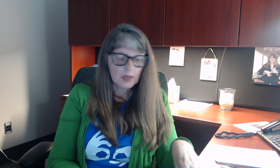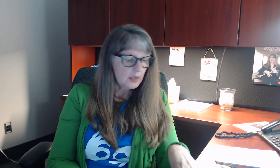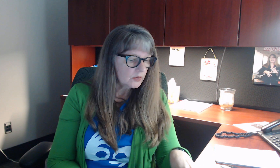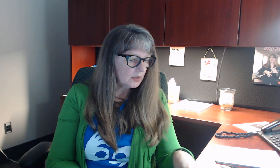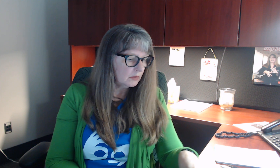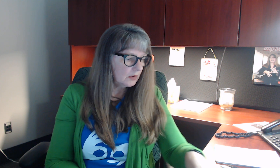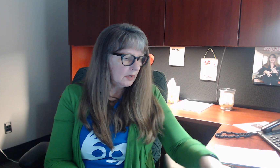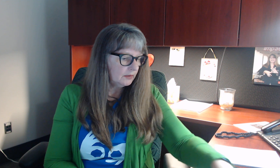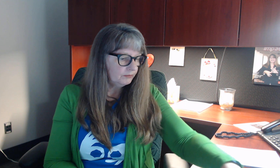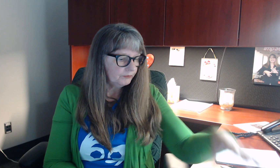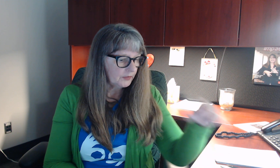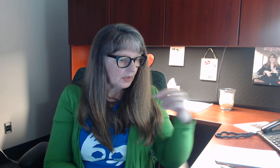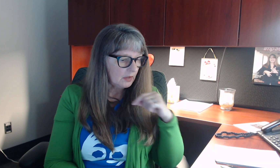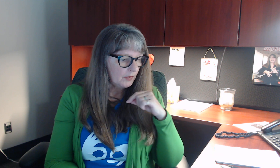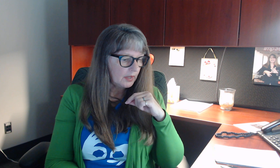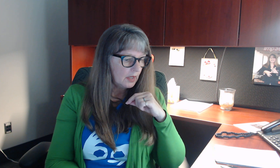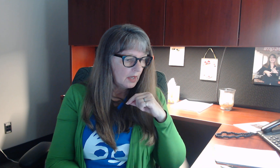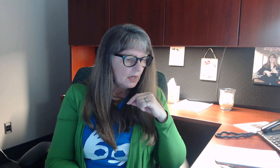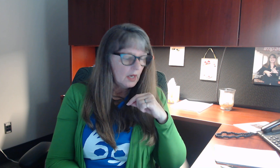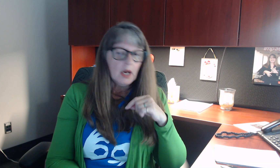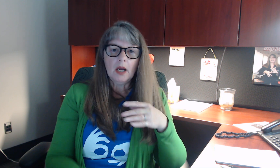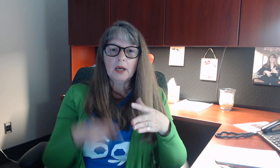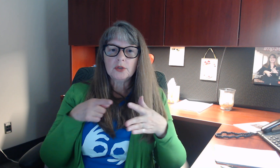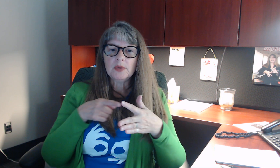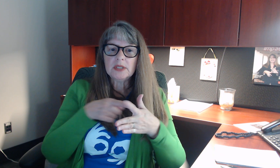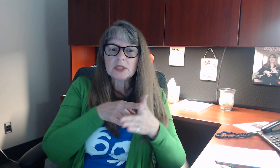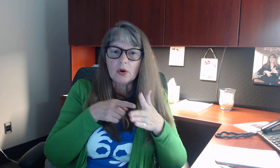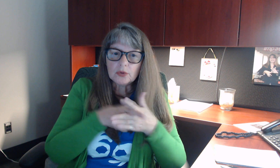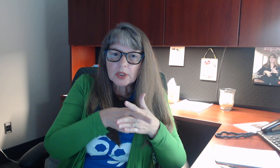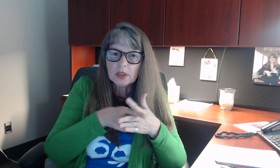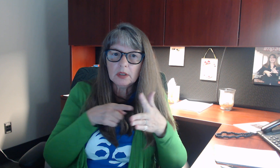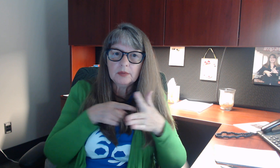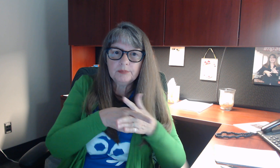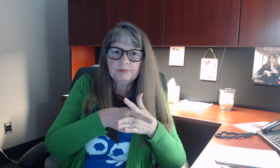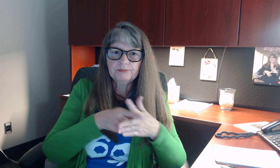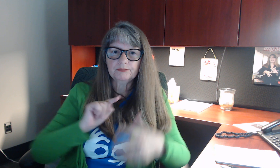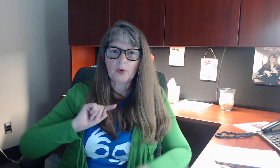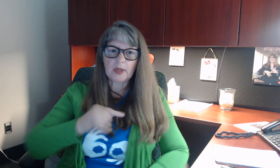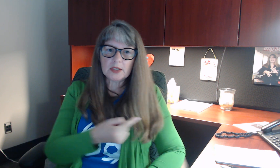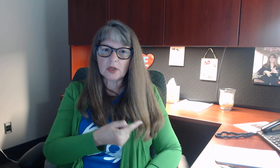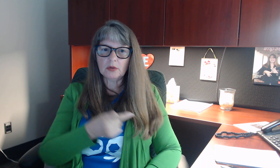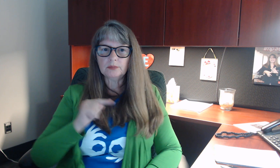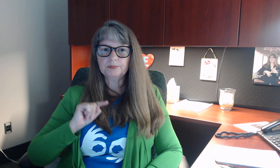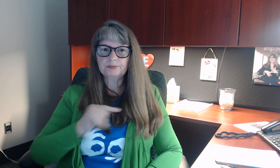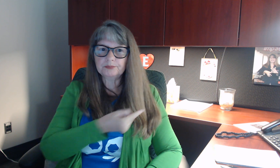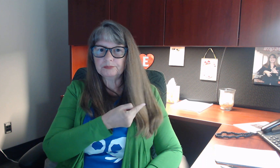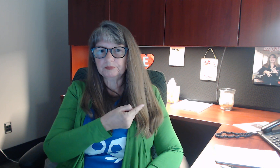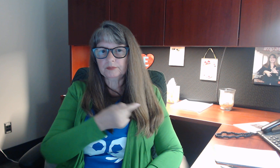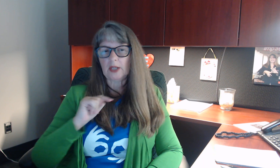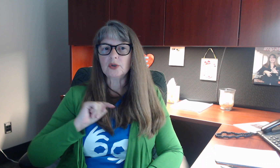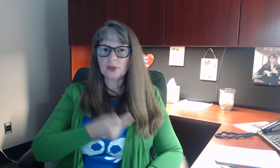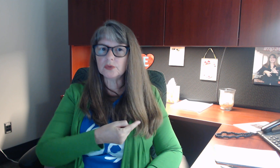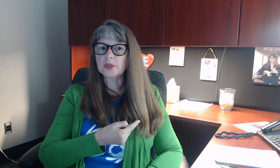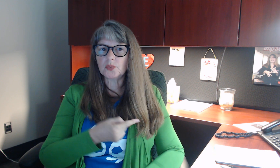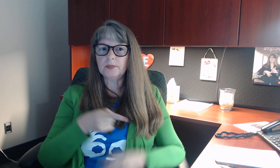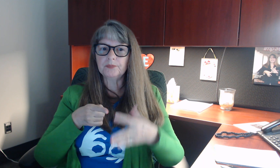So, anyway, to insult, I usually use this one. I